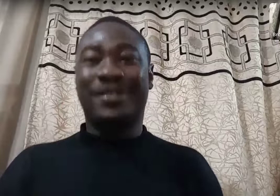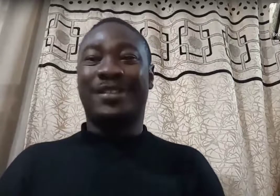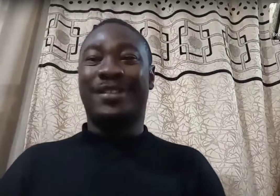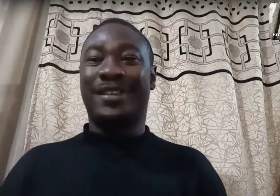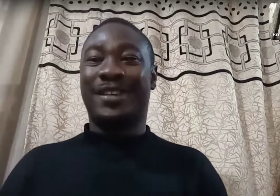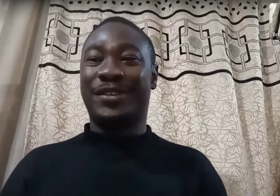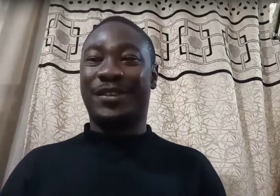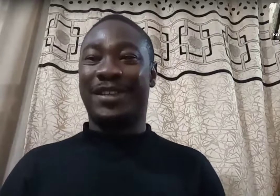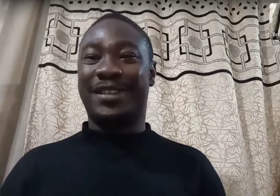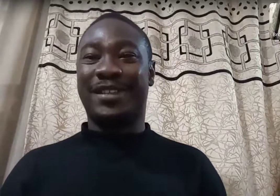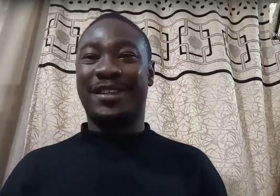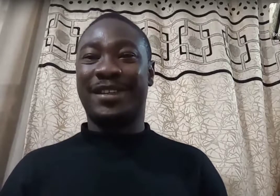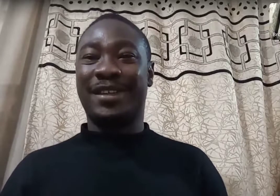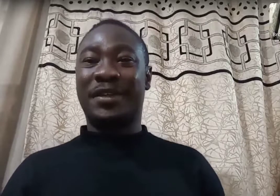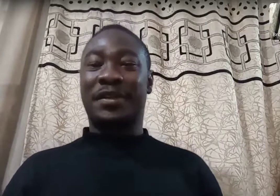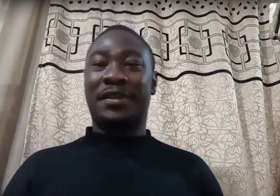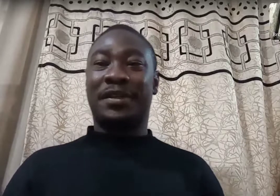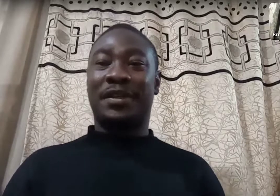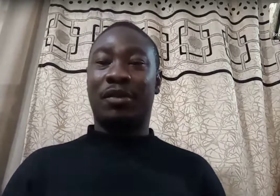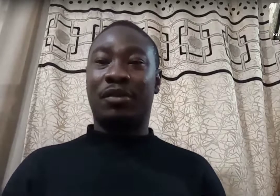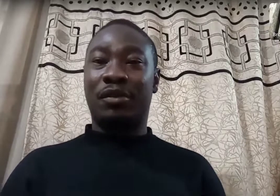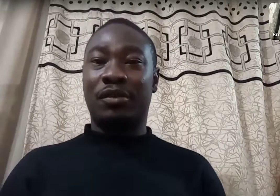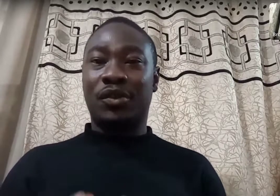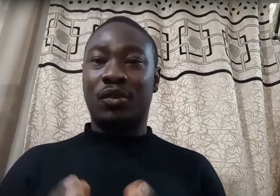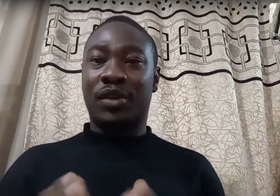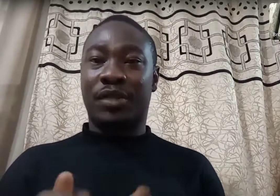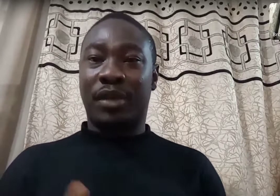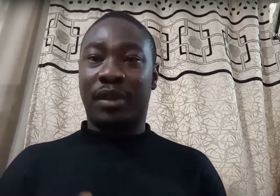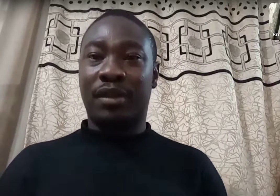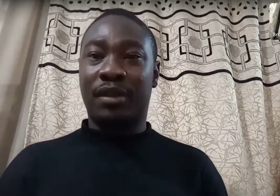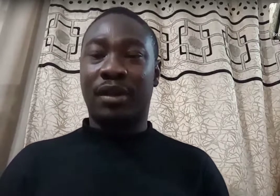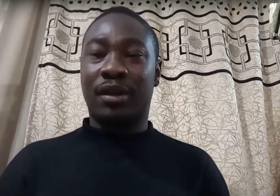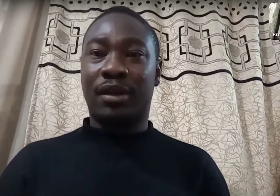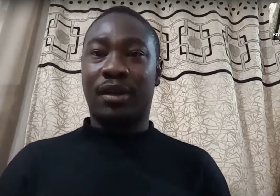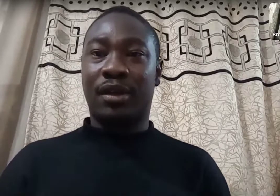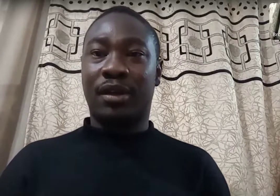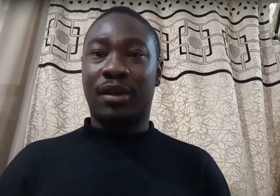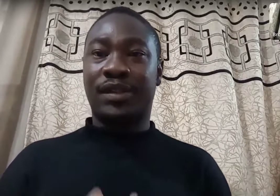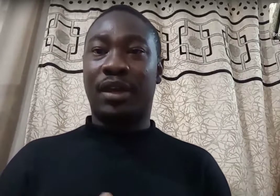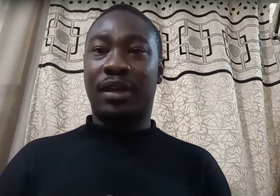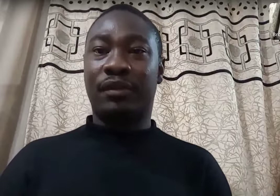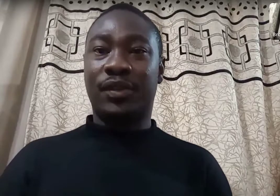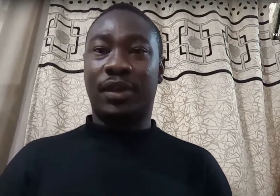it. Now, just look at me. Let's sign 11 together.